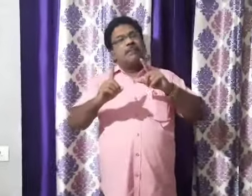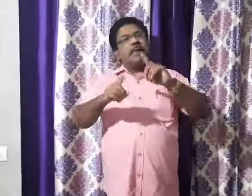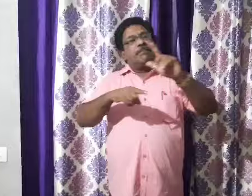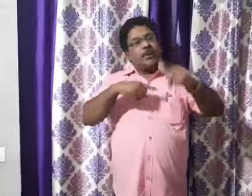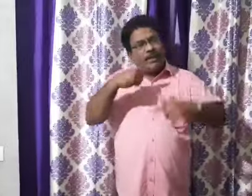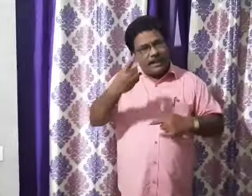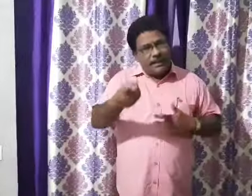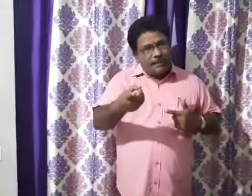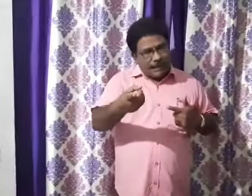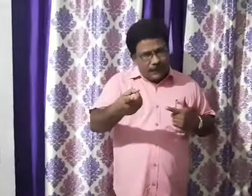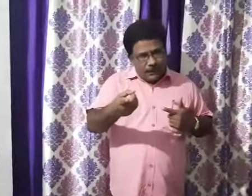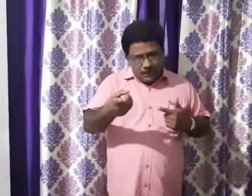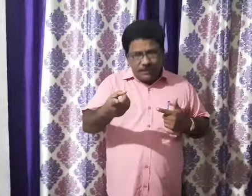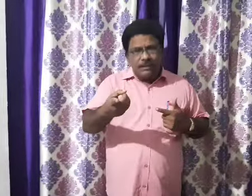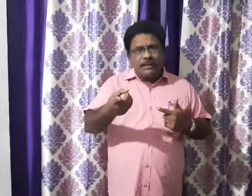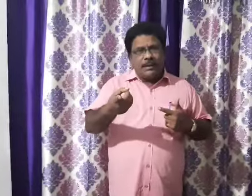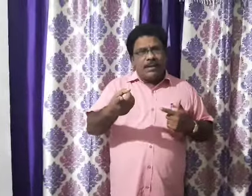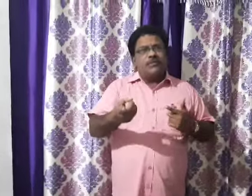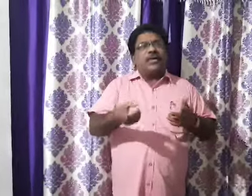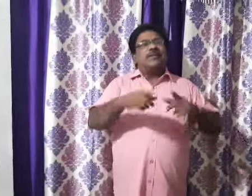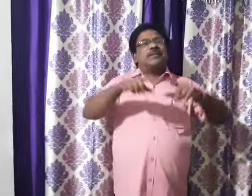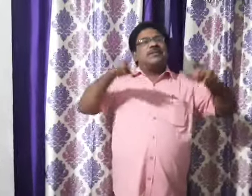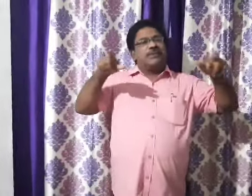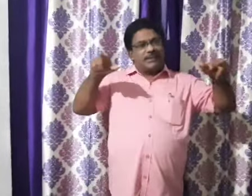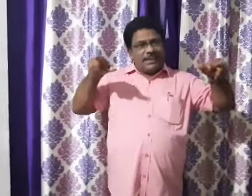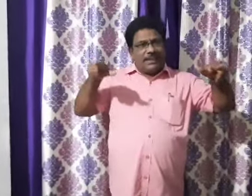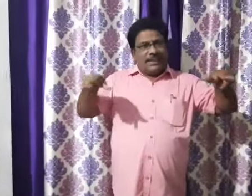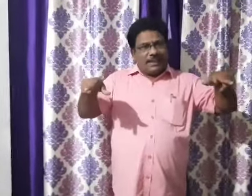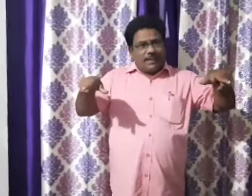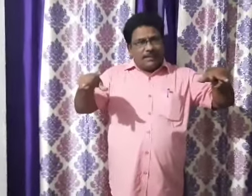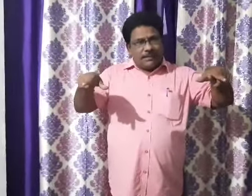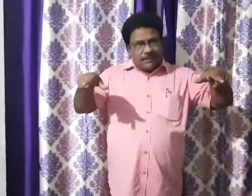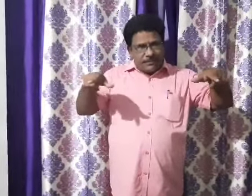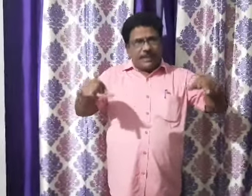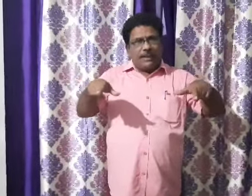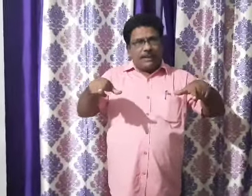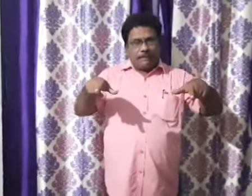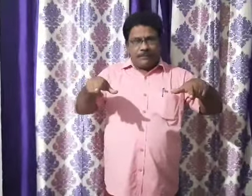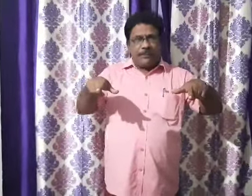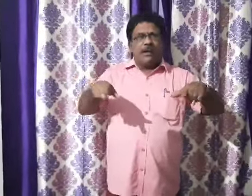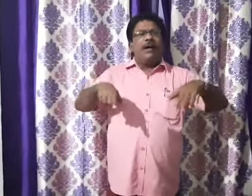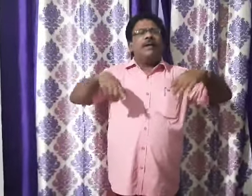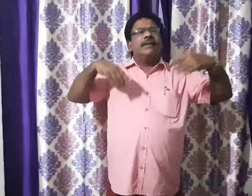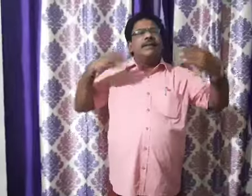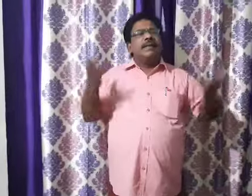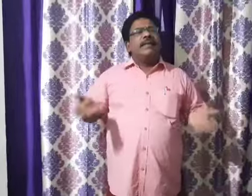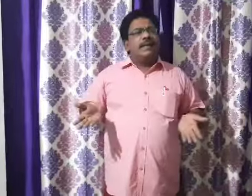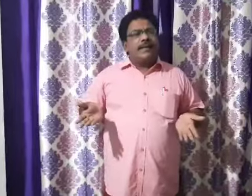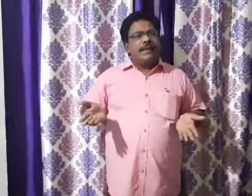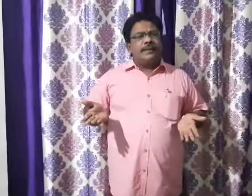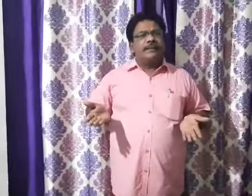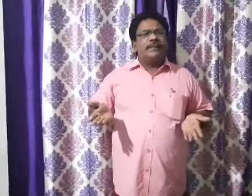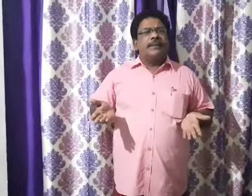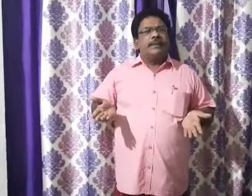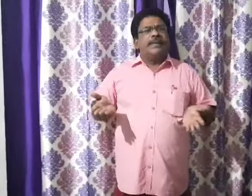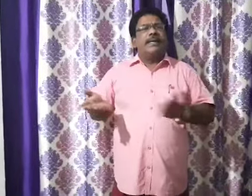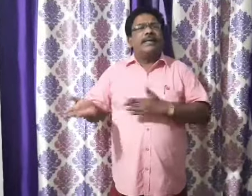by providing a bank loan, farmers could dig a well and irrigate their